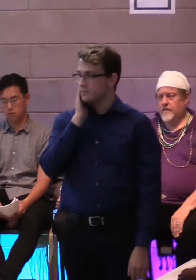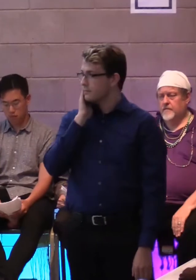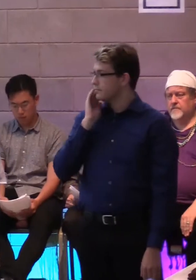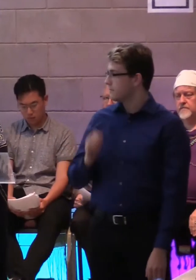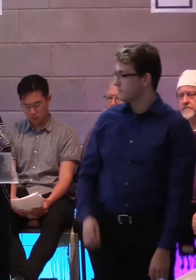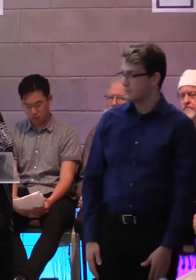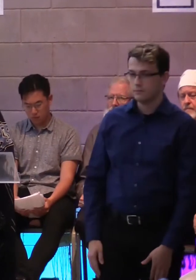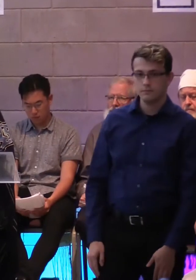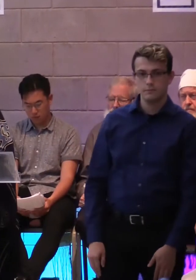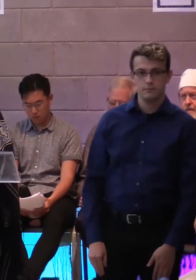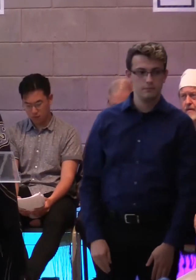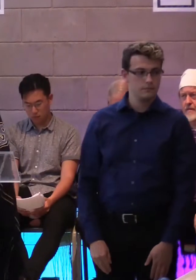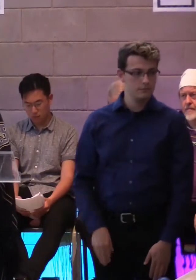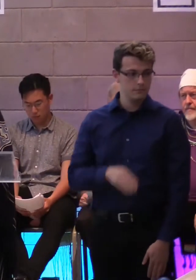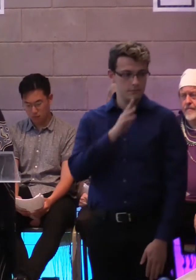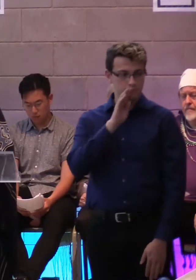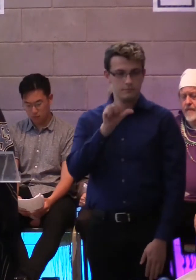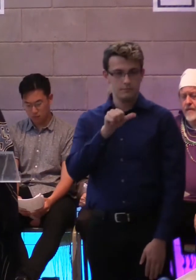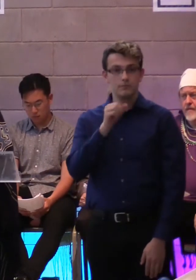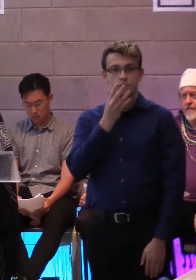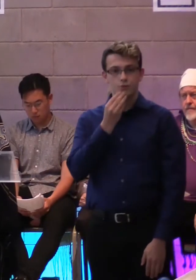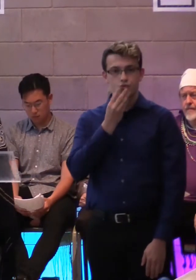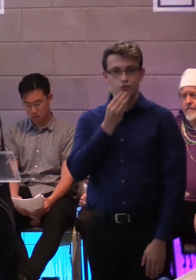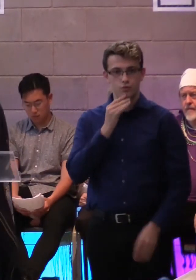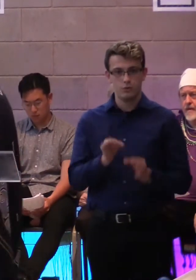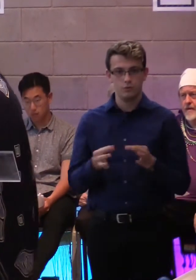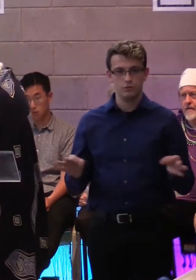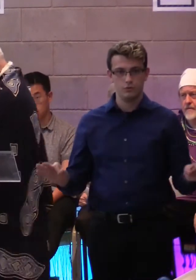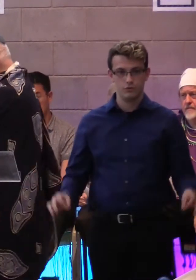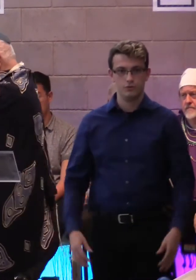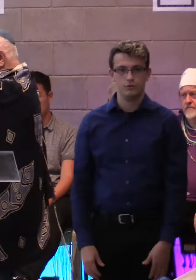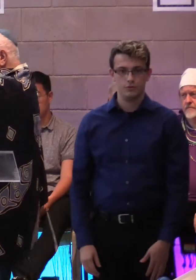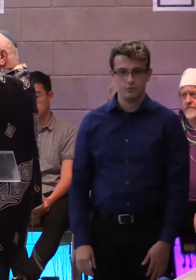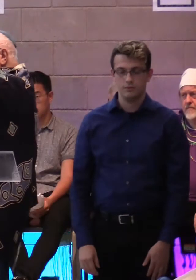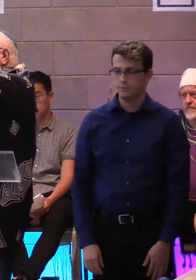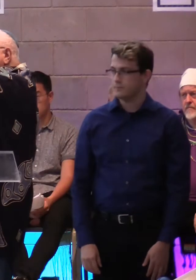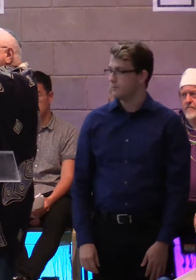Tikha hashofar l'chedusenu, sound the great shofar of our freedom.